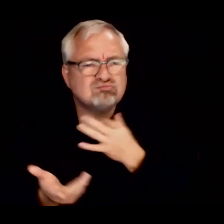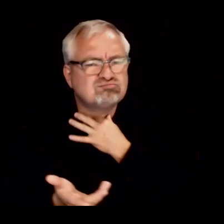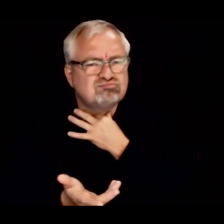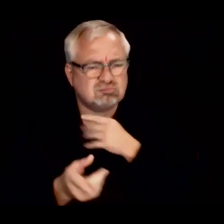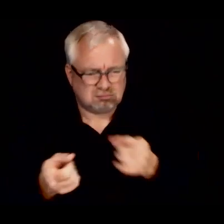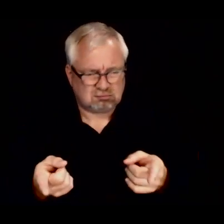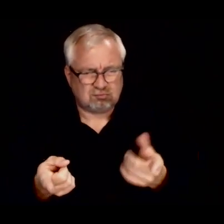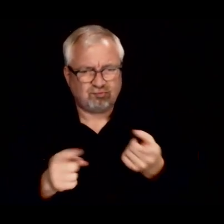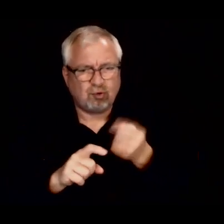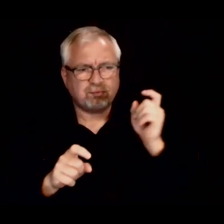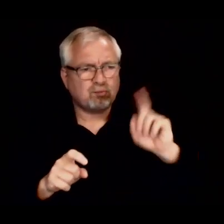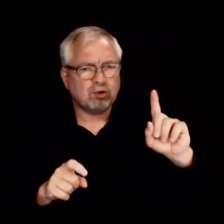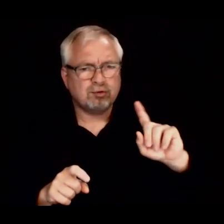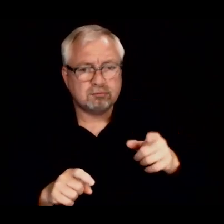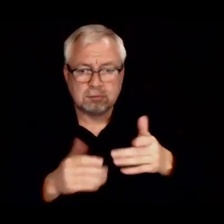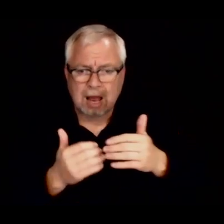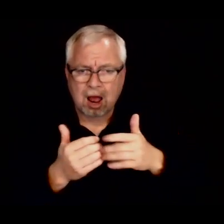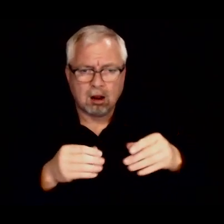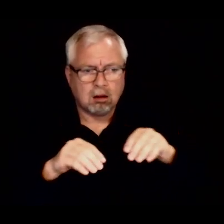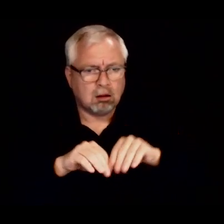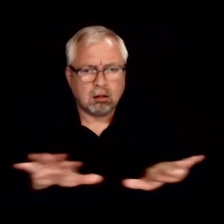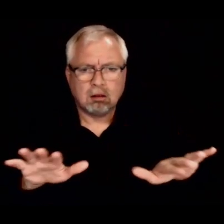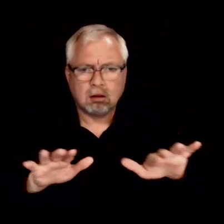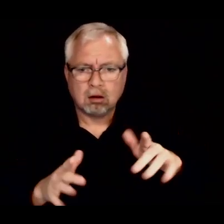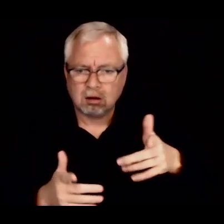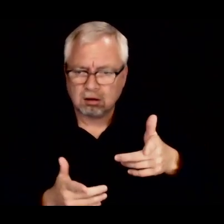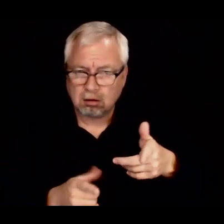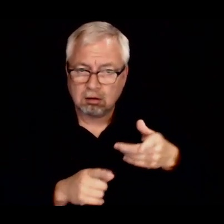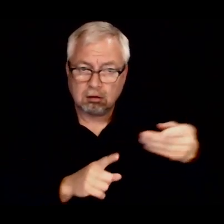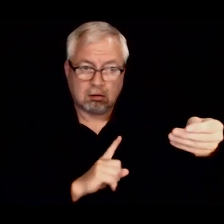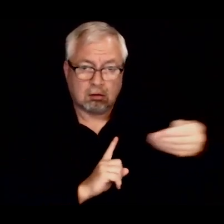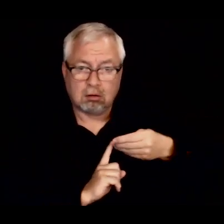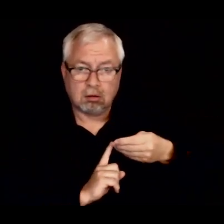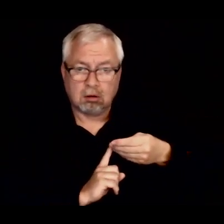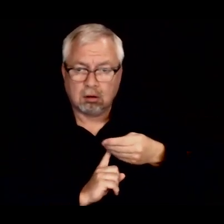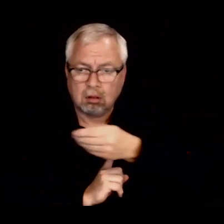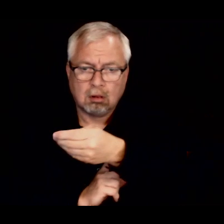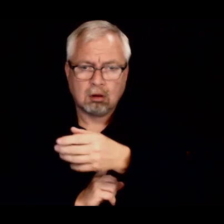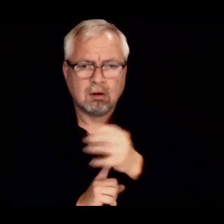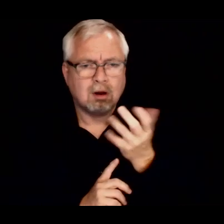center or something that is particularly problematic. Again, could be a fishing expedition, but I'm just wondering.